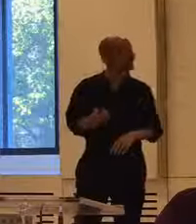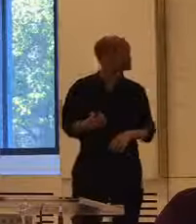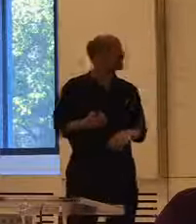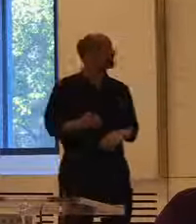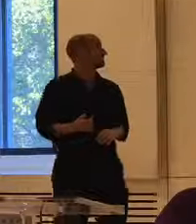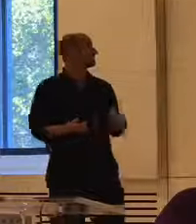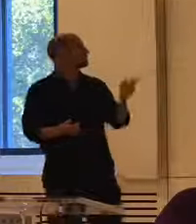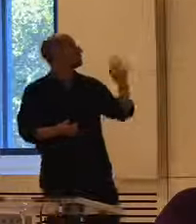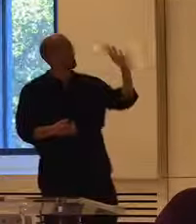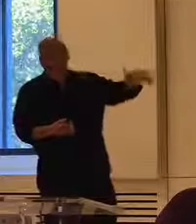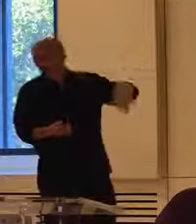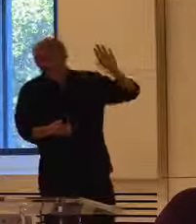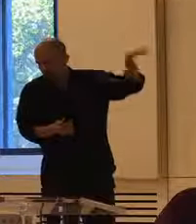So this is from Europe.